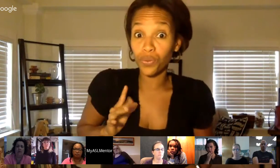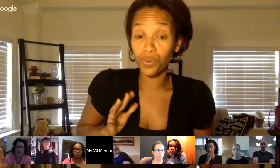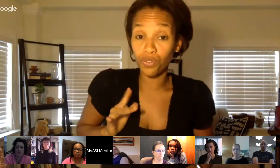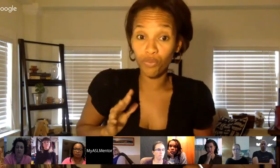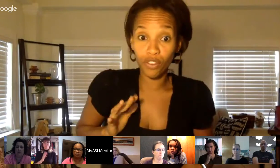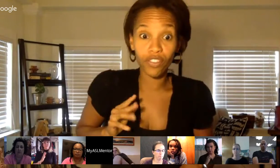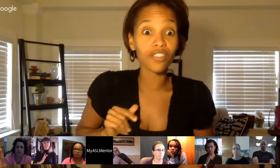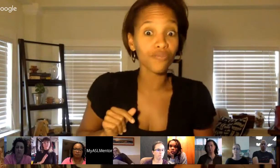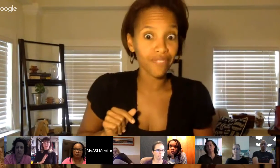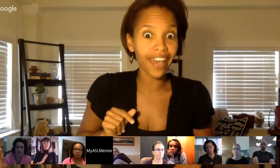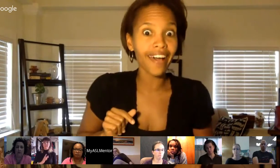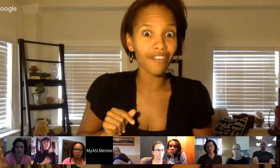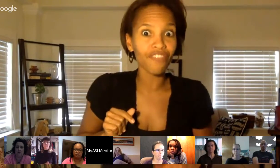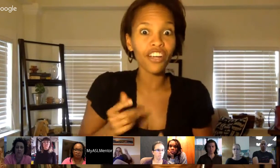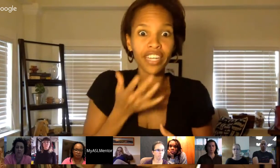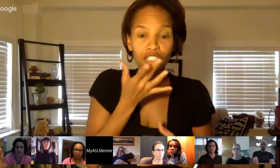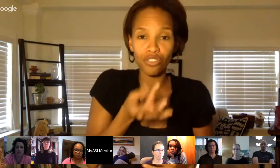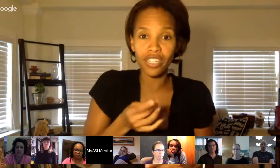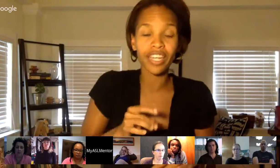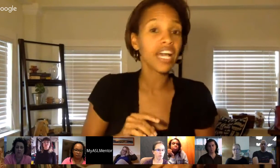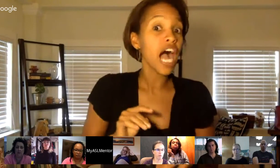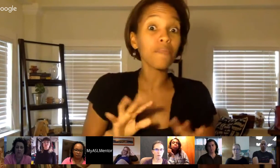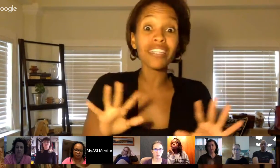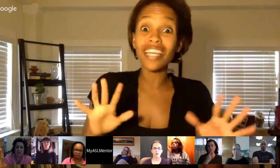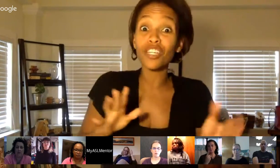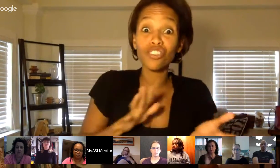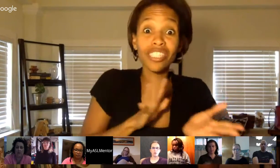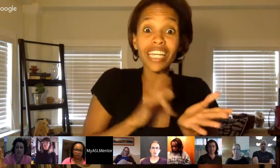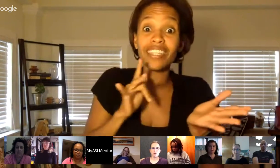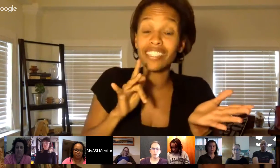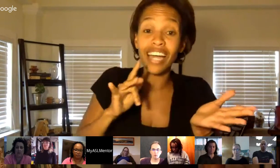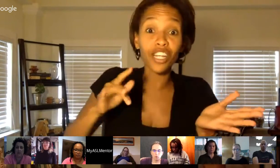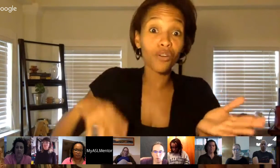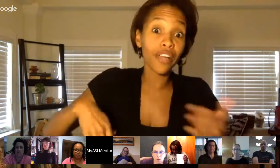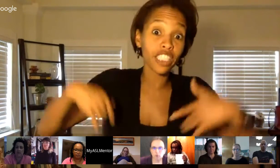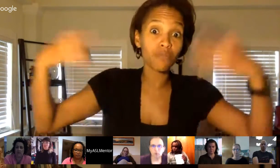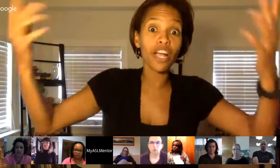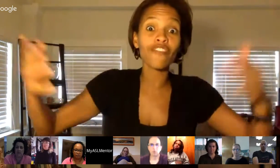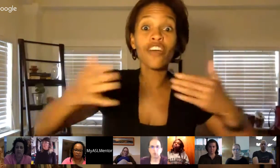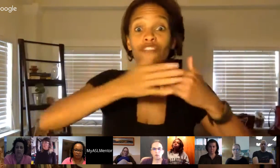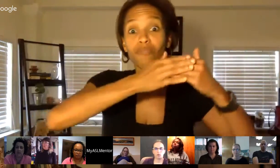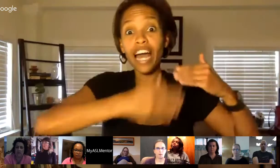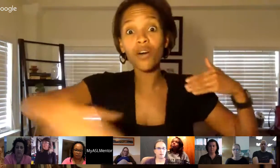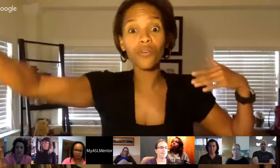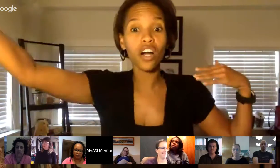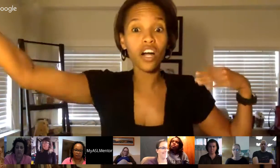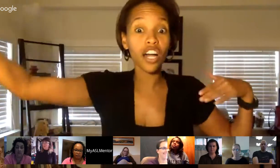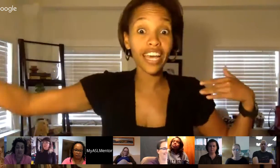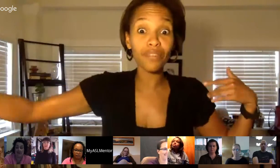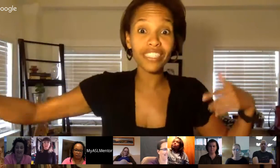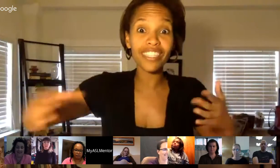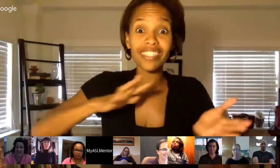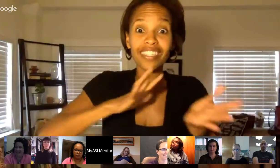privilege. Yeah, very interesting. I'm not saying you should take this sign and go, okay, tomorrow, from now on in, this is the sign